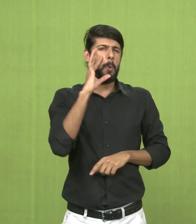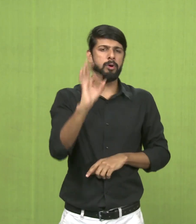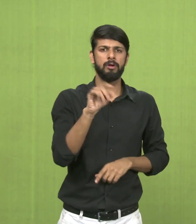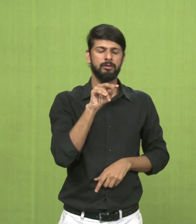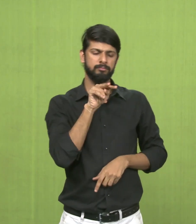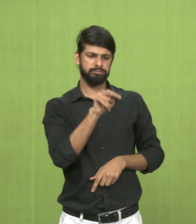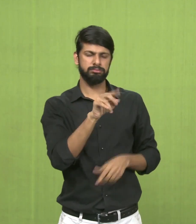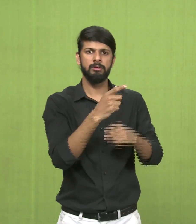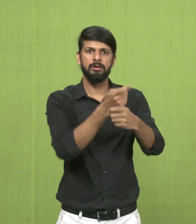These are the two